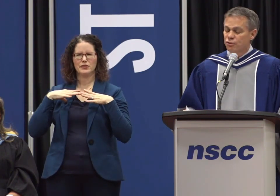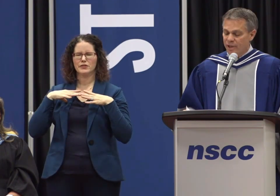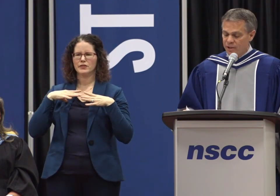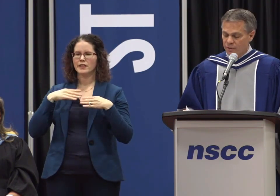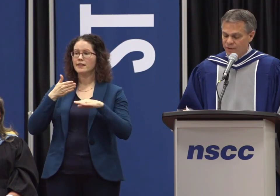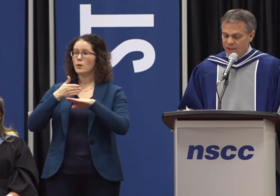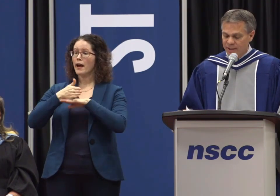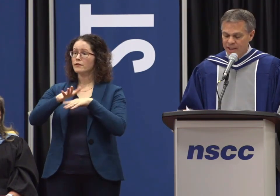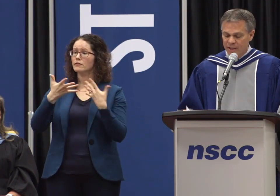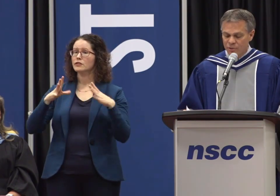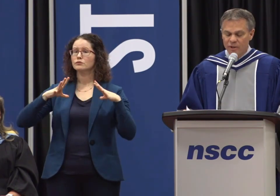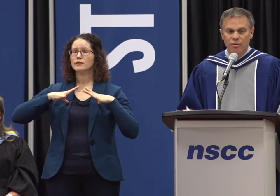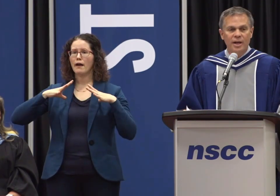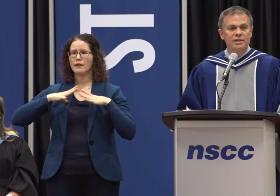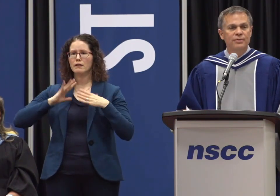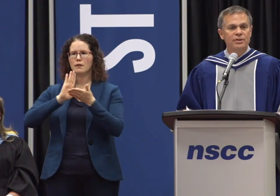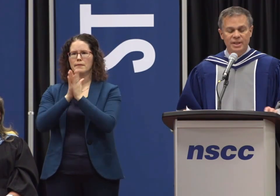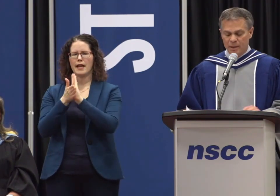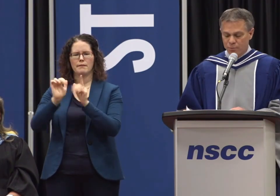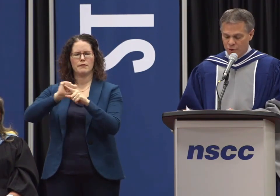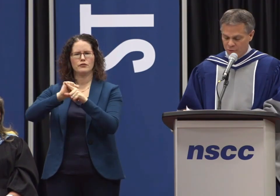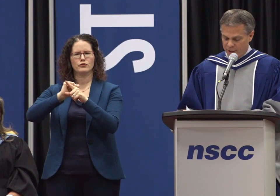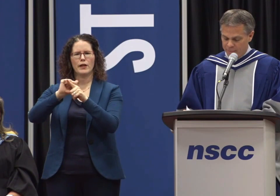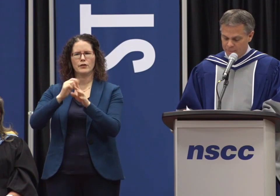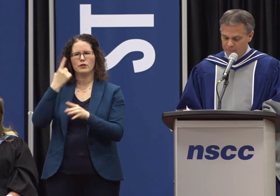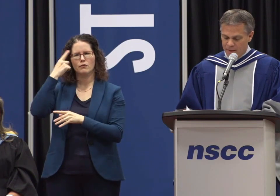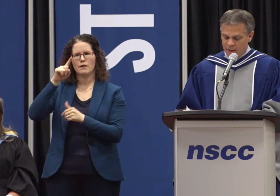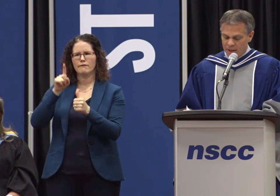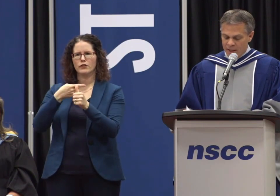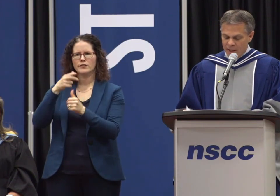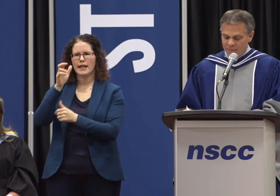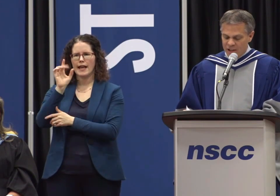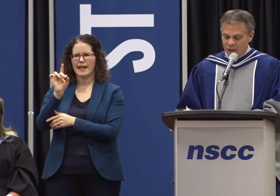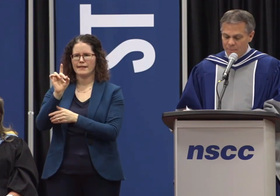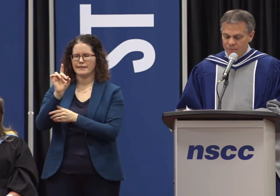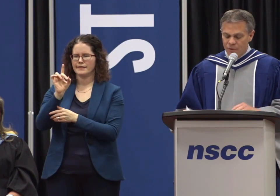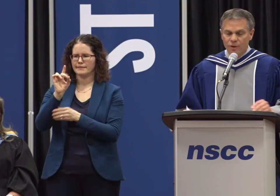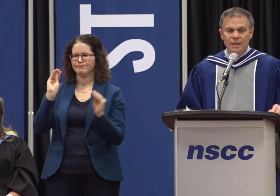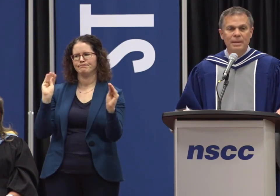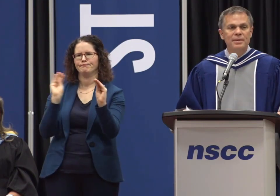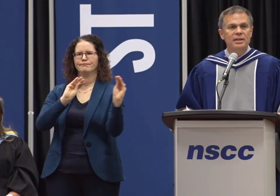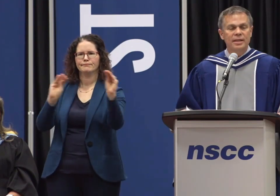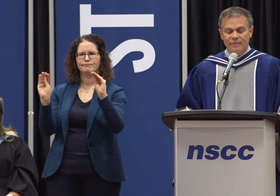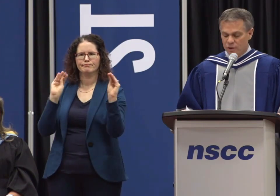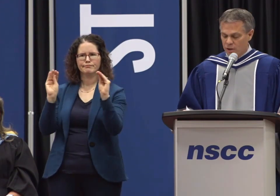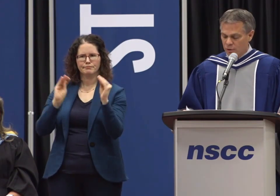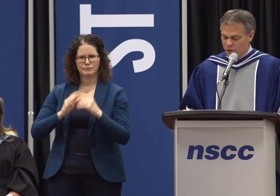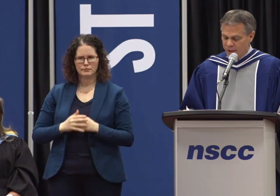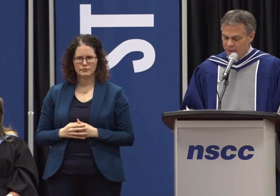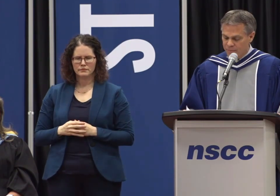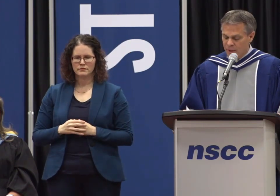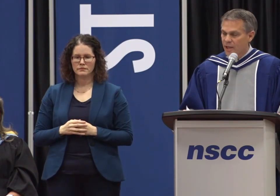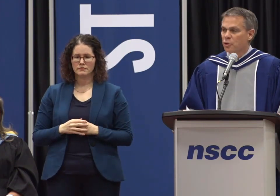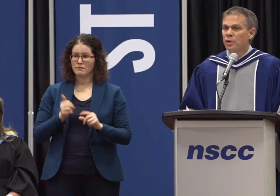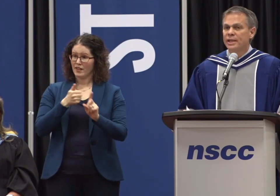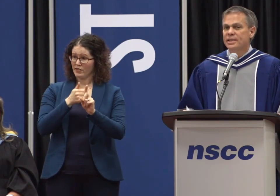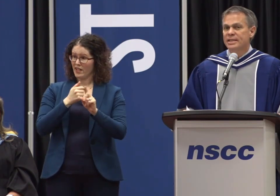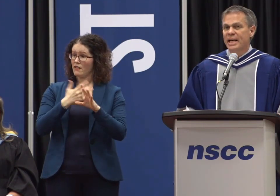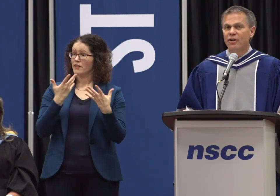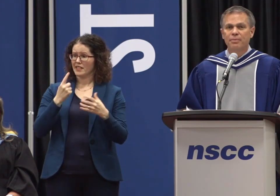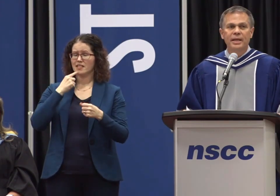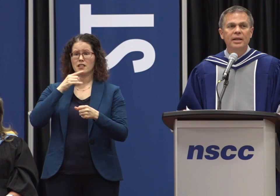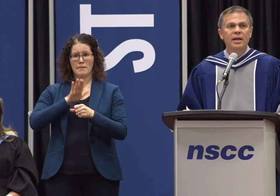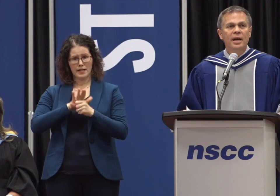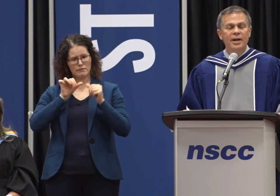became a trainer for the Canadian Red Cross First Aid Program. If it had not been for her commitment to lifelong learning and her willingness